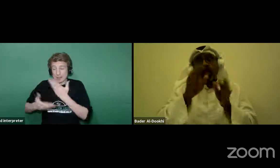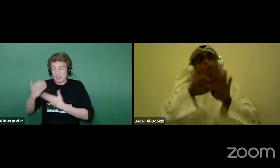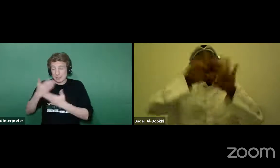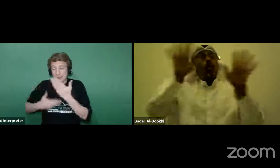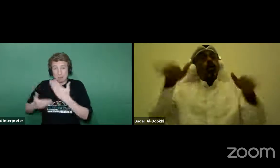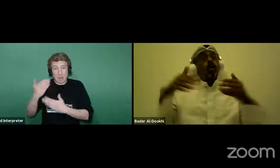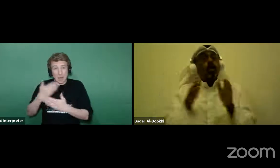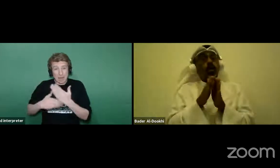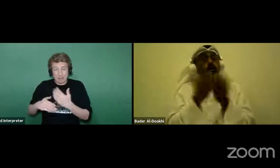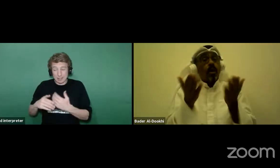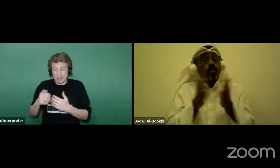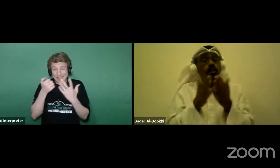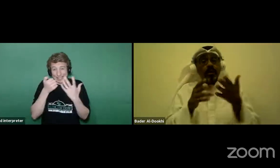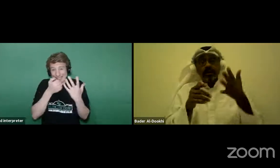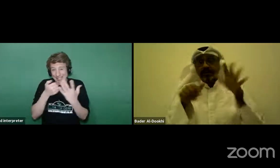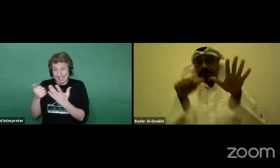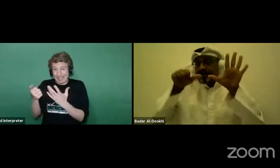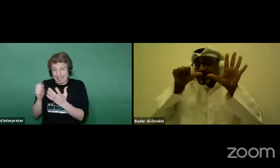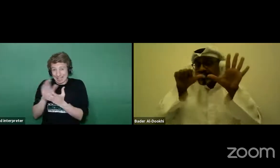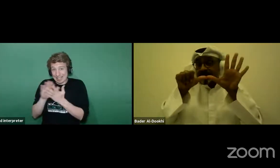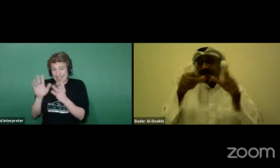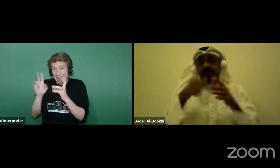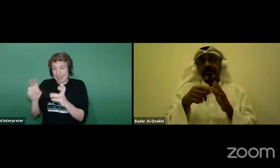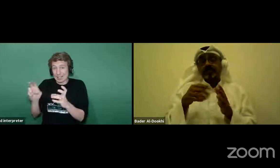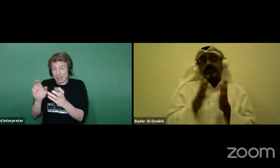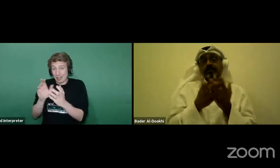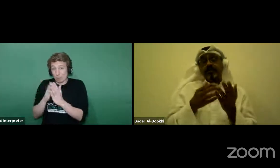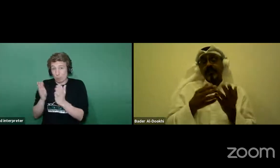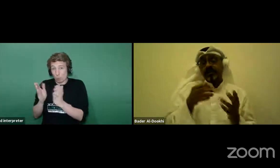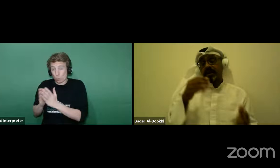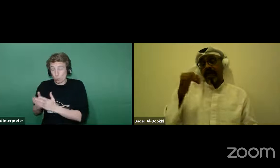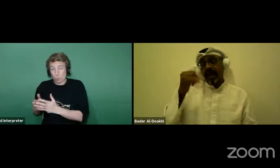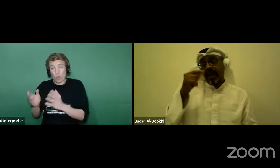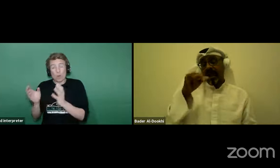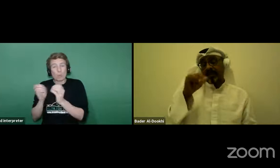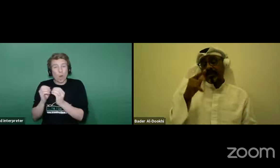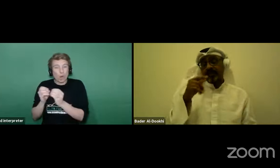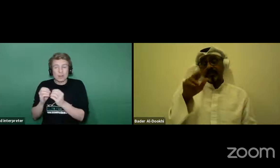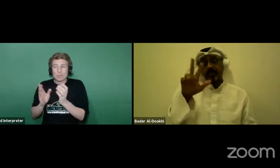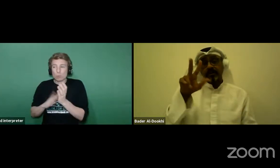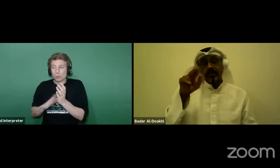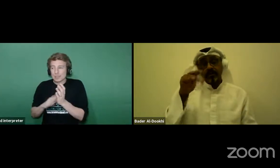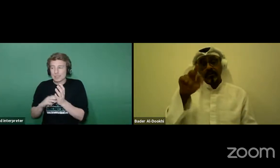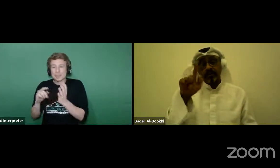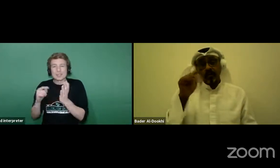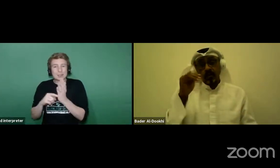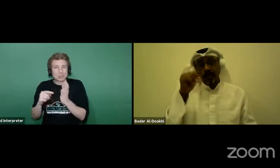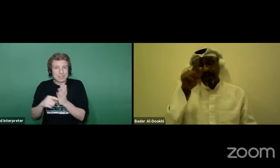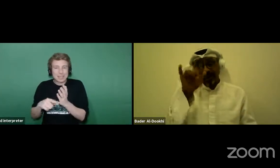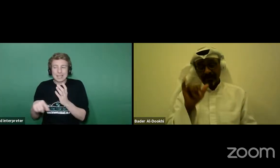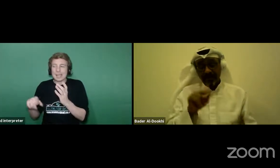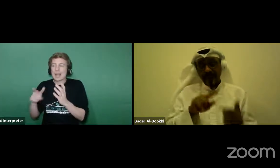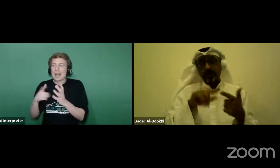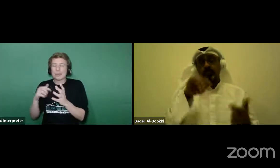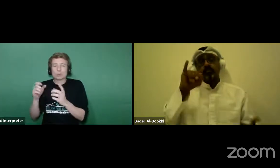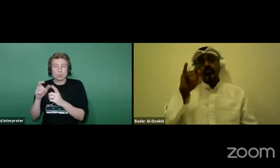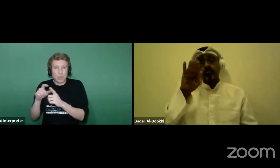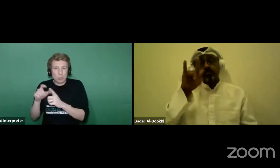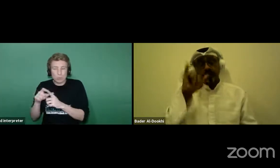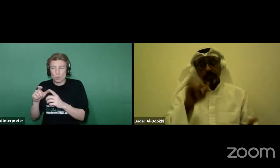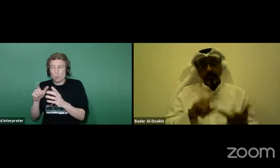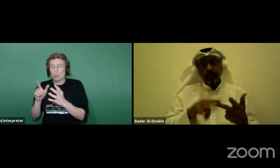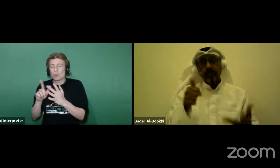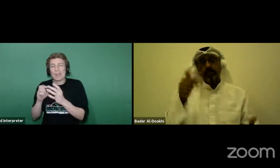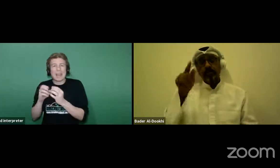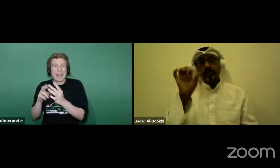all the 6 books of hadith. So Bukhari, Muslim, At-Tirmidhi, Abu Dawood, Ibn Majah, and